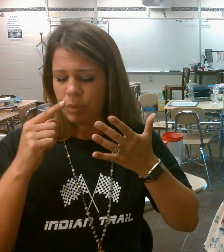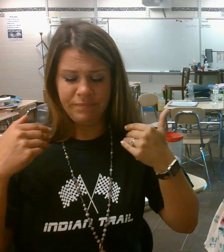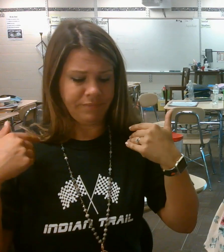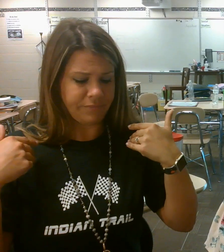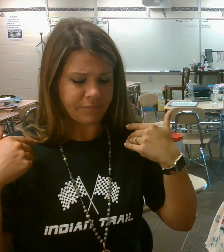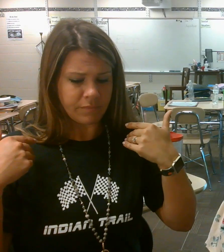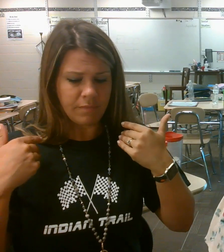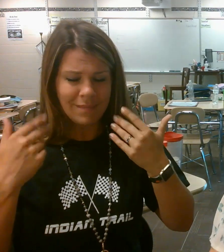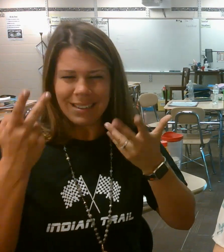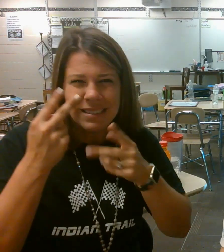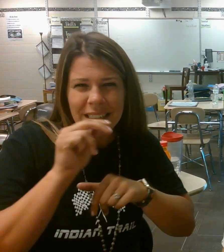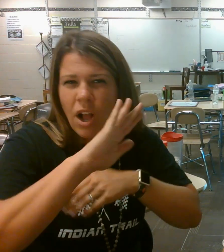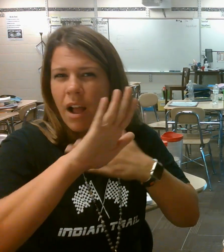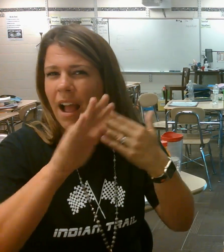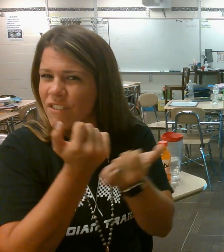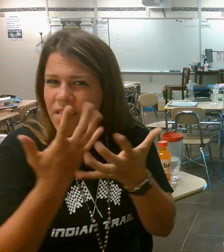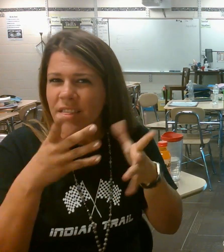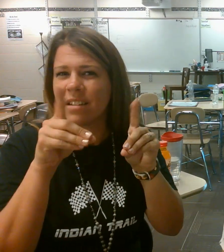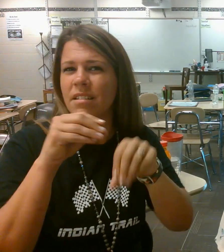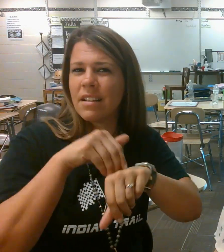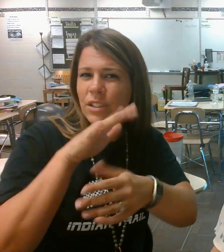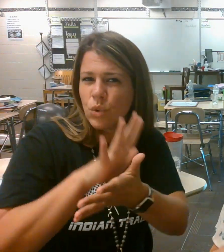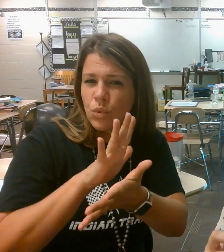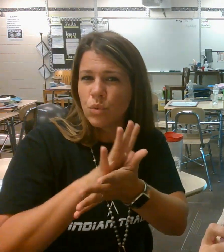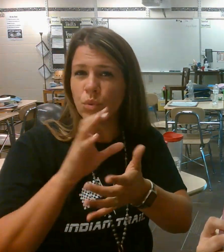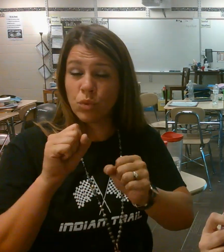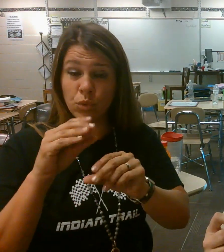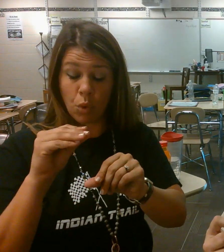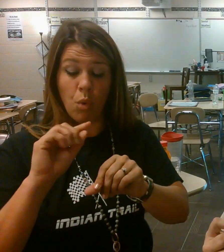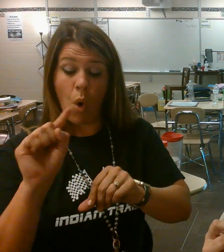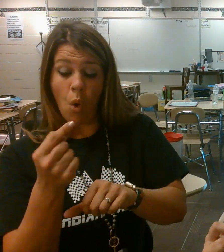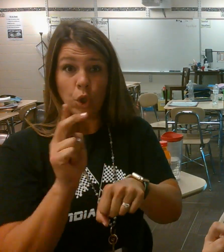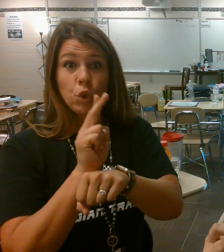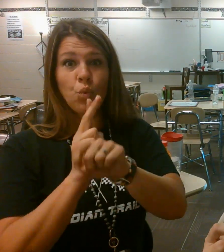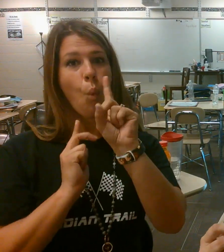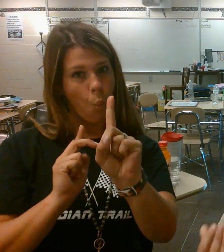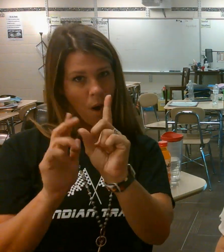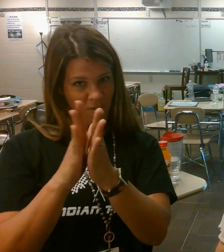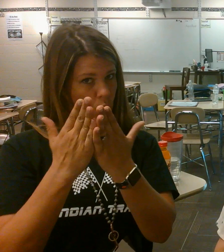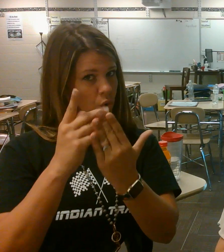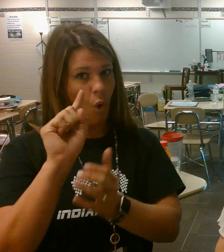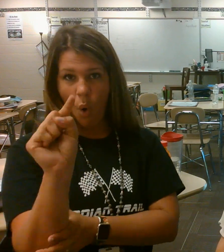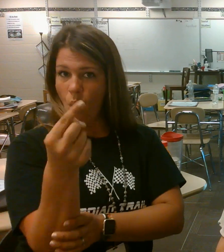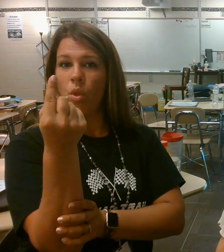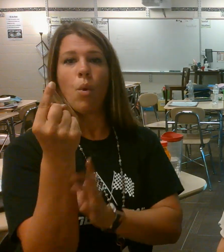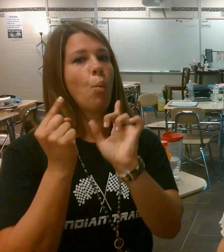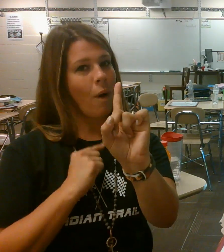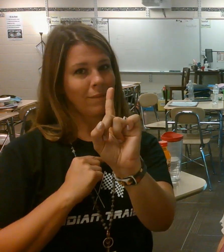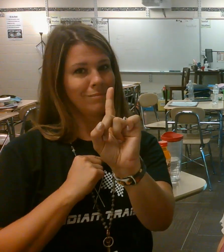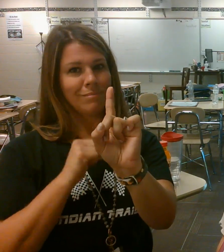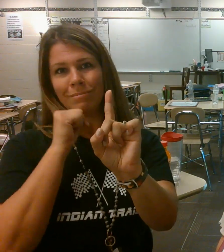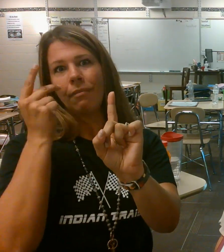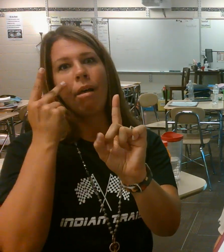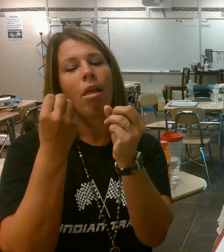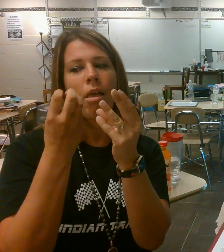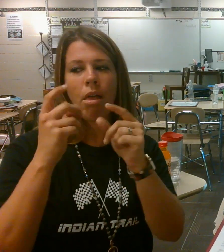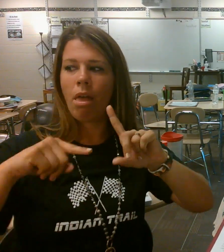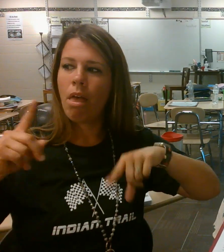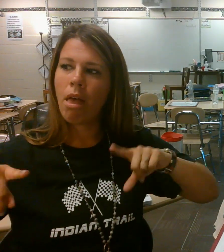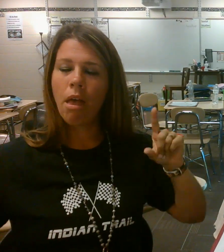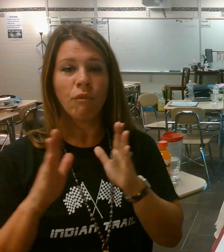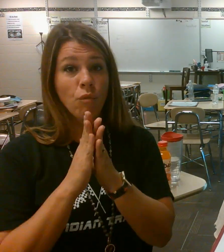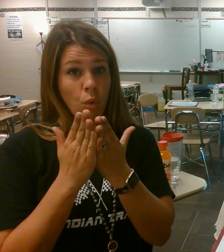one folder. So no matter what class it is, this is the folder we use. If ever you see something on the keep